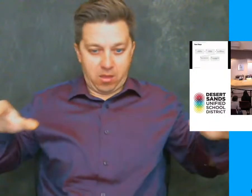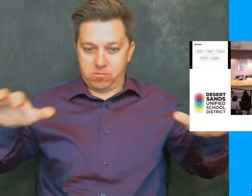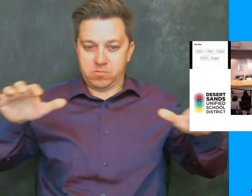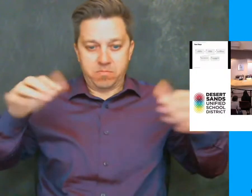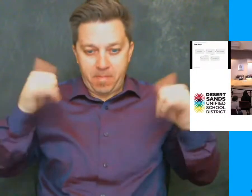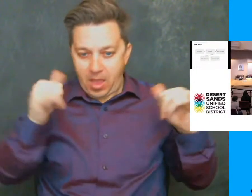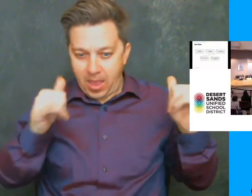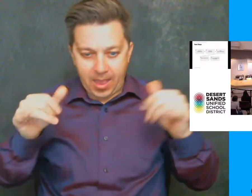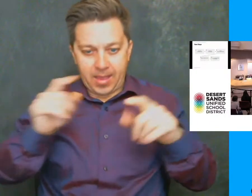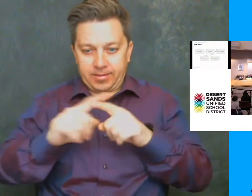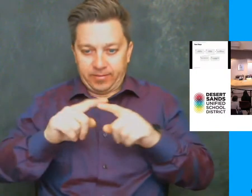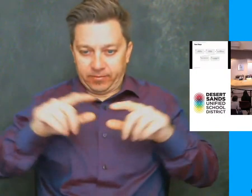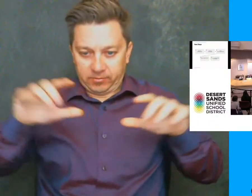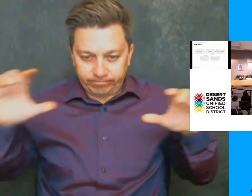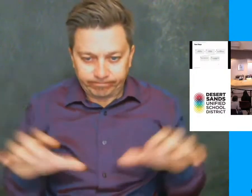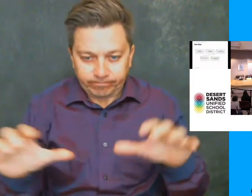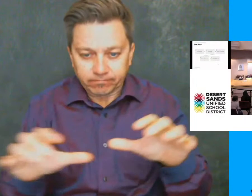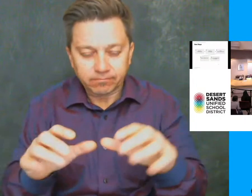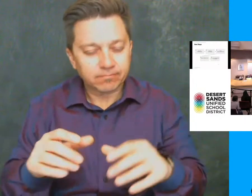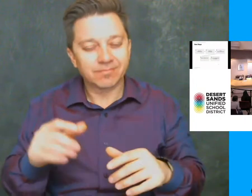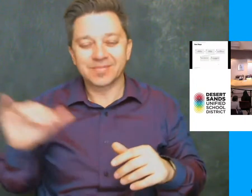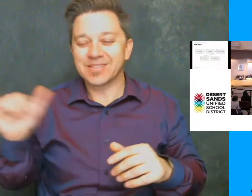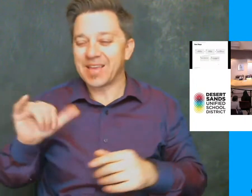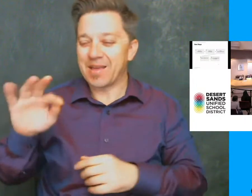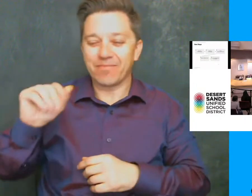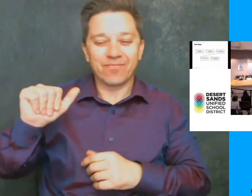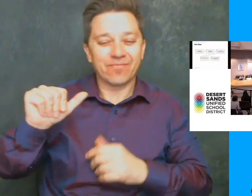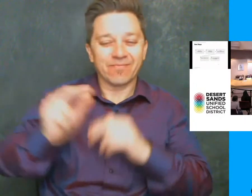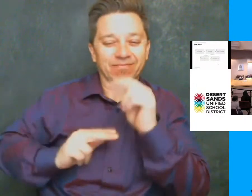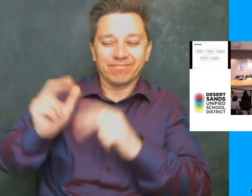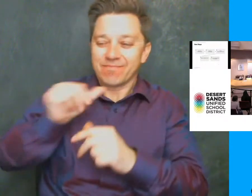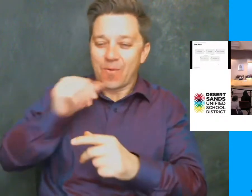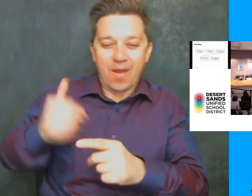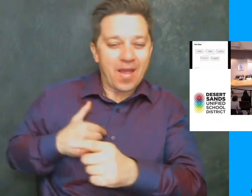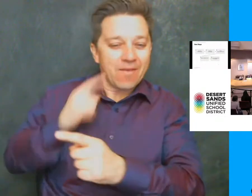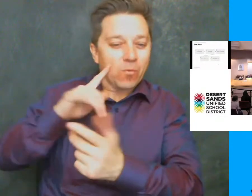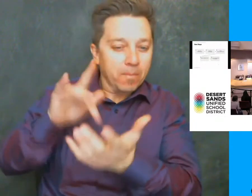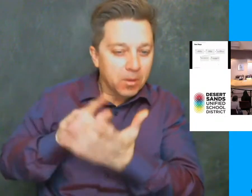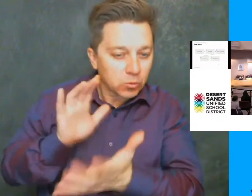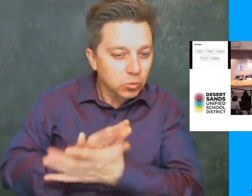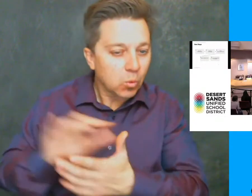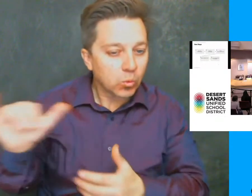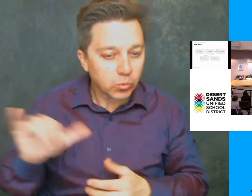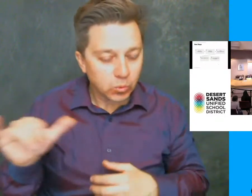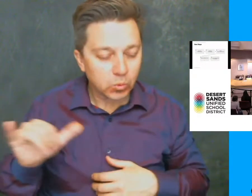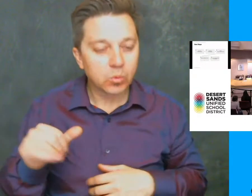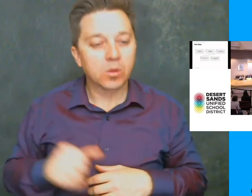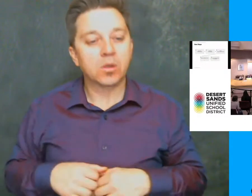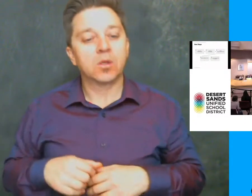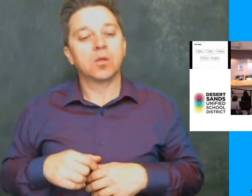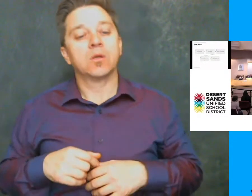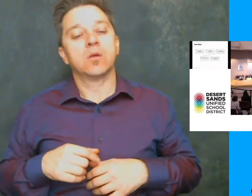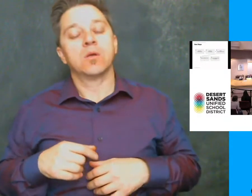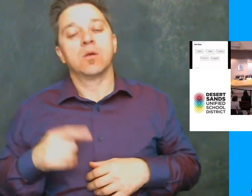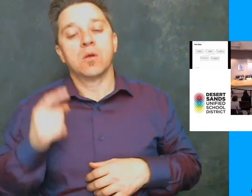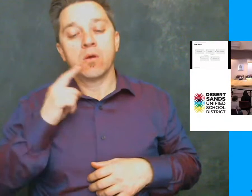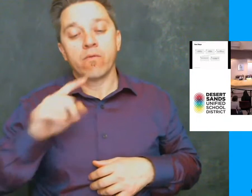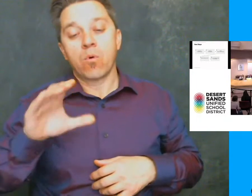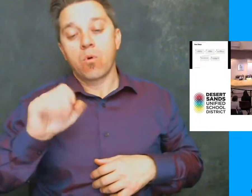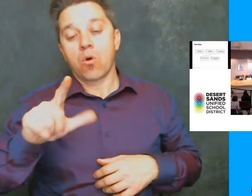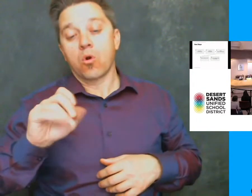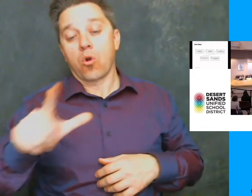And the same, the facilities aren't there for the middle school, as I saw you were enclosing Colonel Mitchell Page. Those